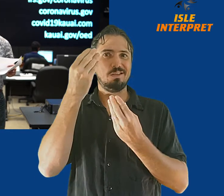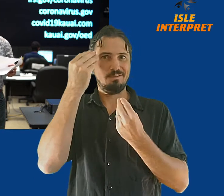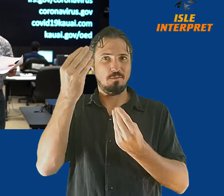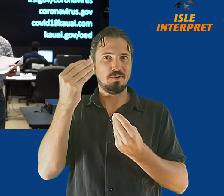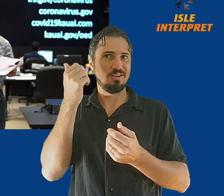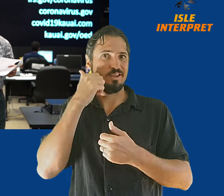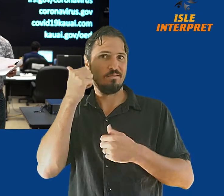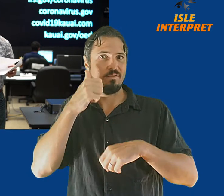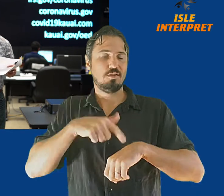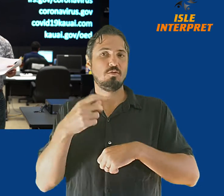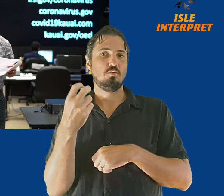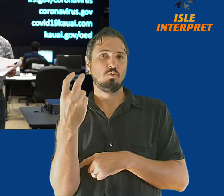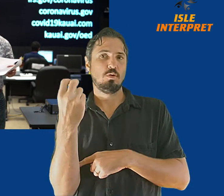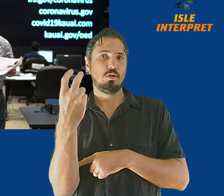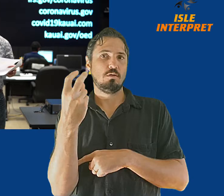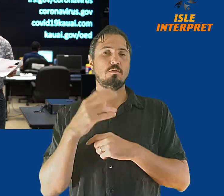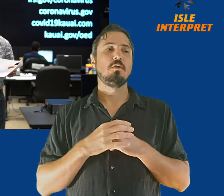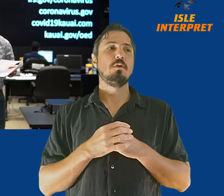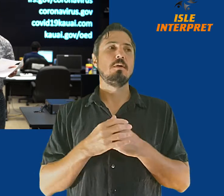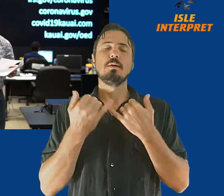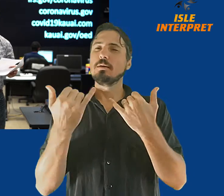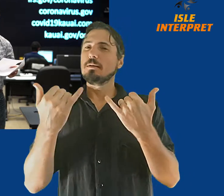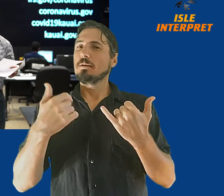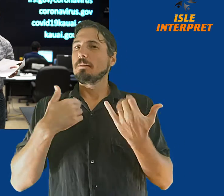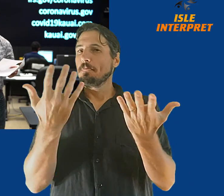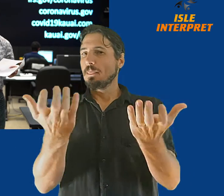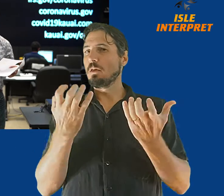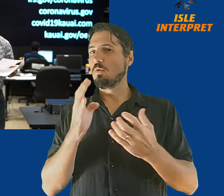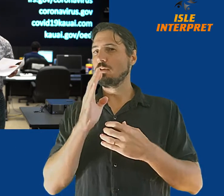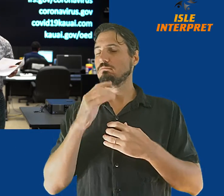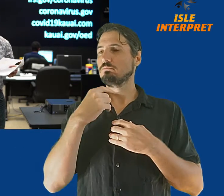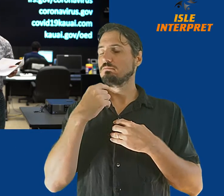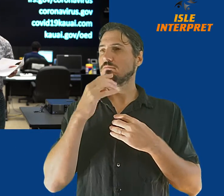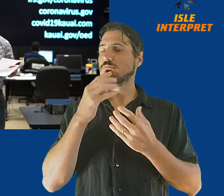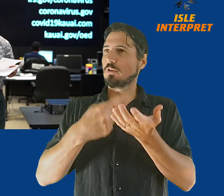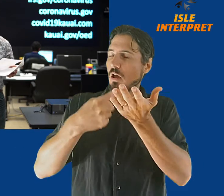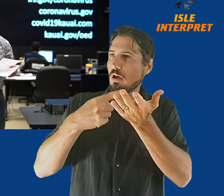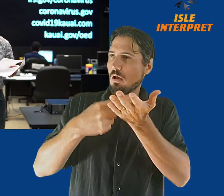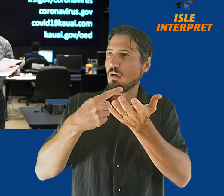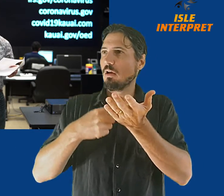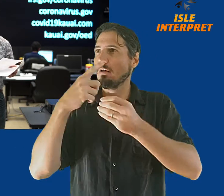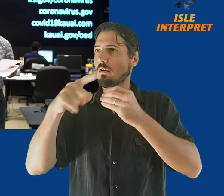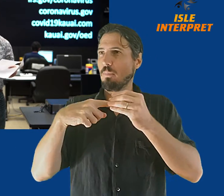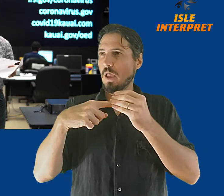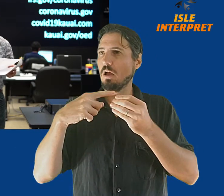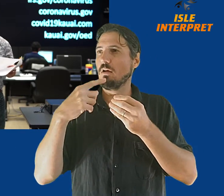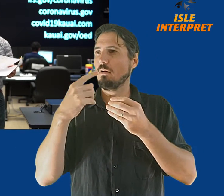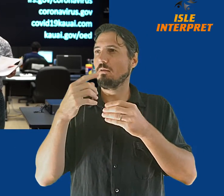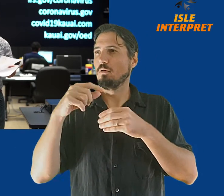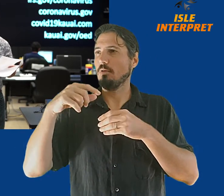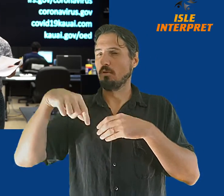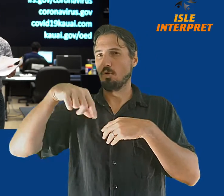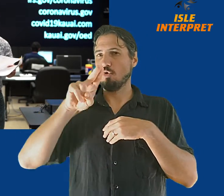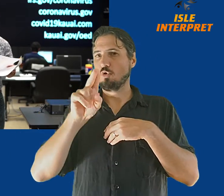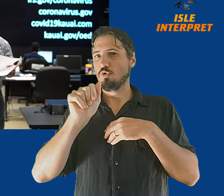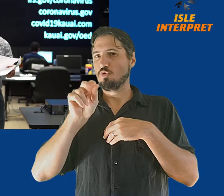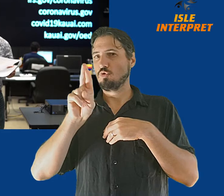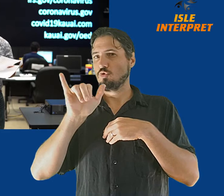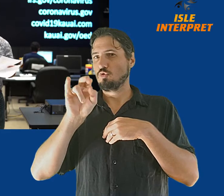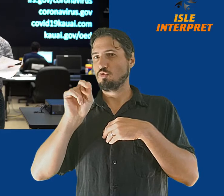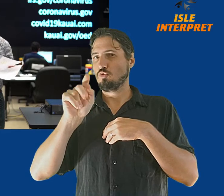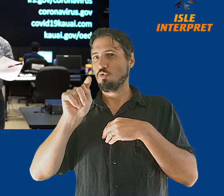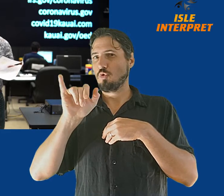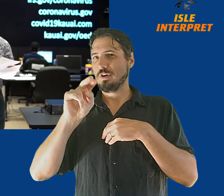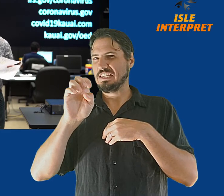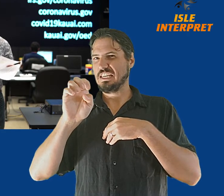which are required by the Department of Health, people who have been exposed to confirmed cases of COVID-19. We need to